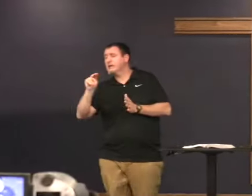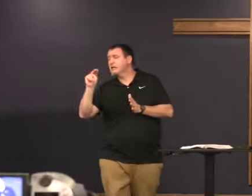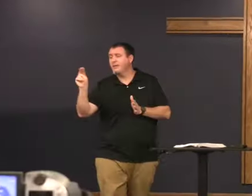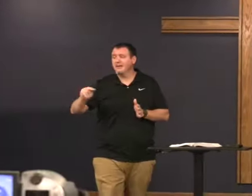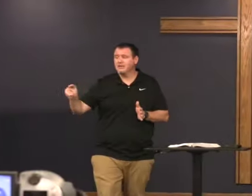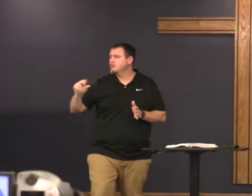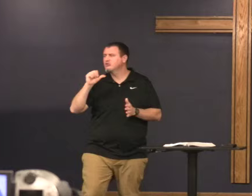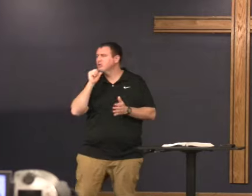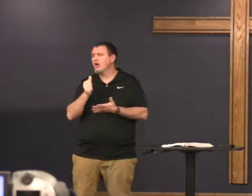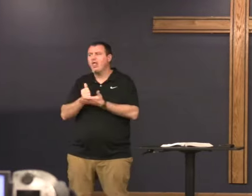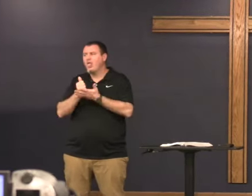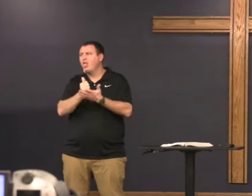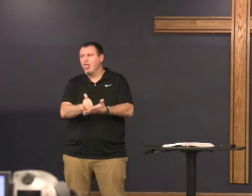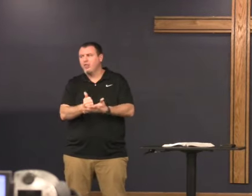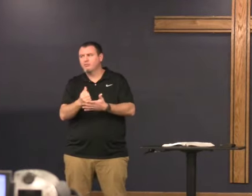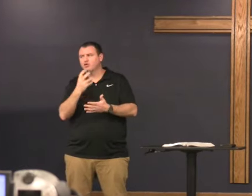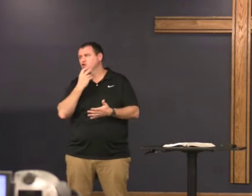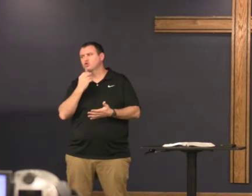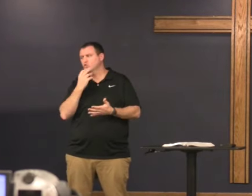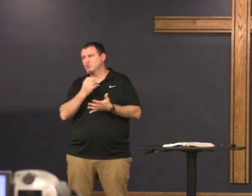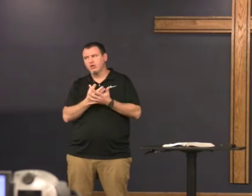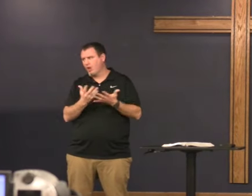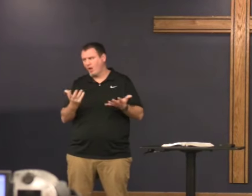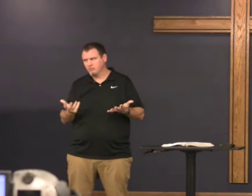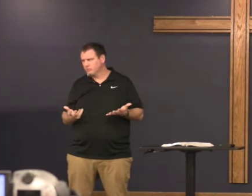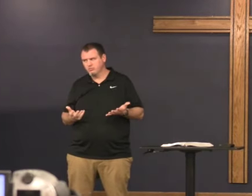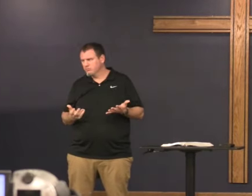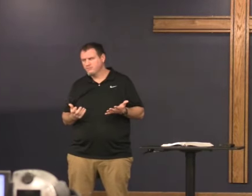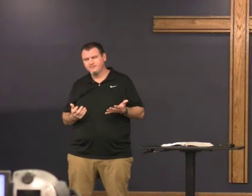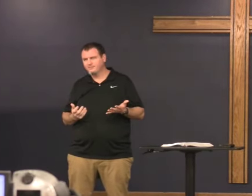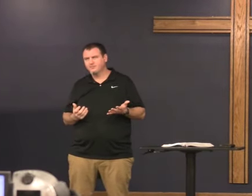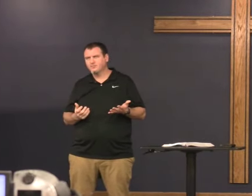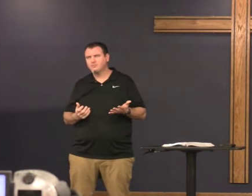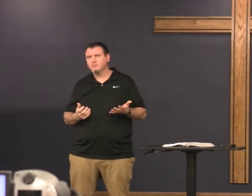Honest, Nebuchadnezzar doesn't really help the Jews a lot.